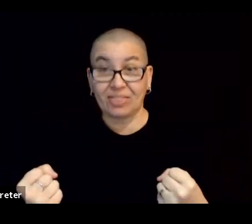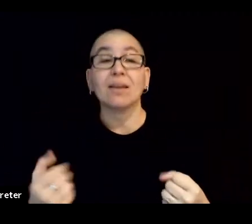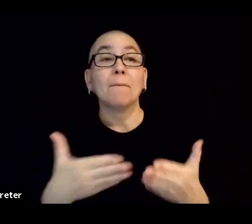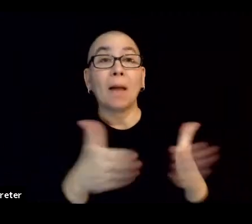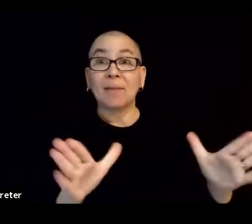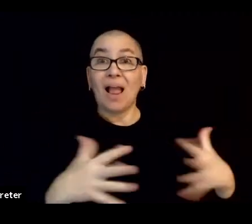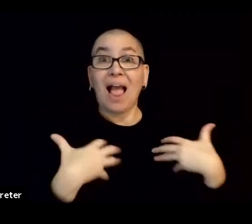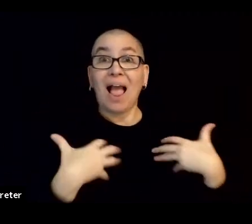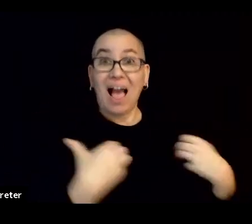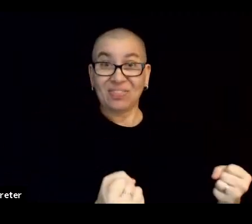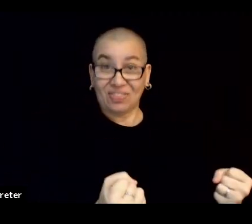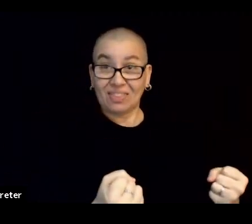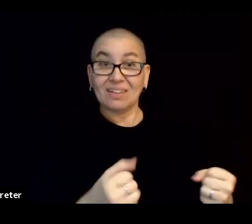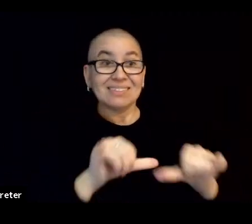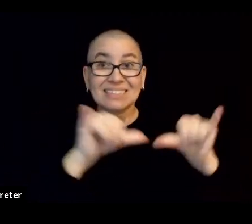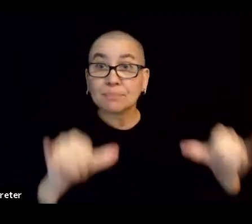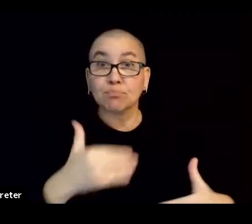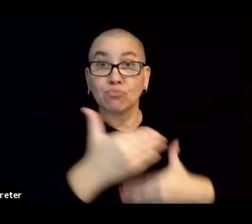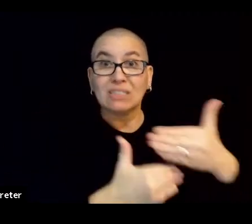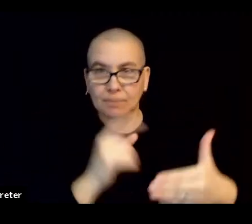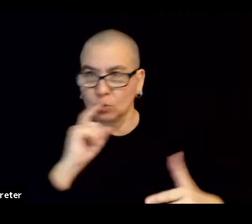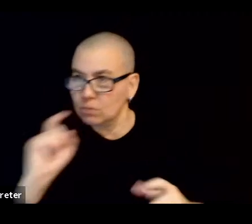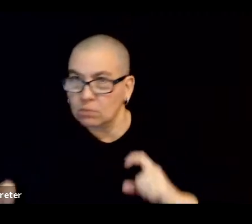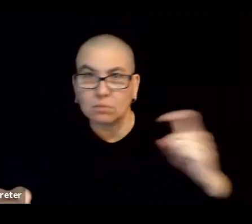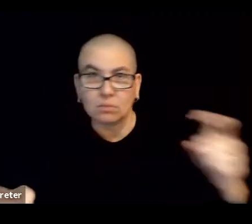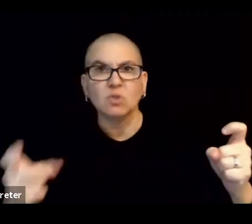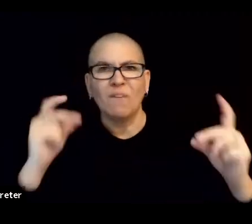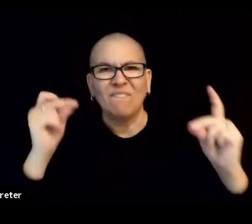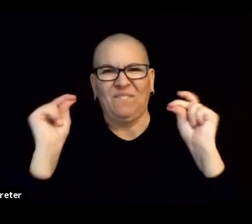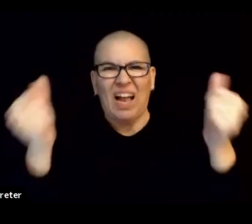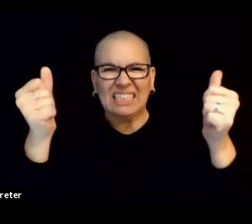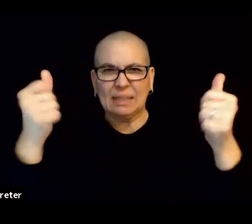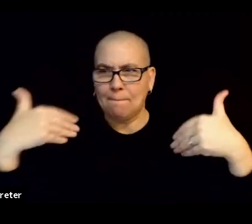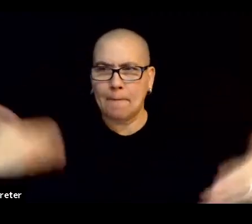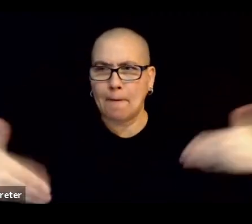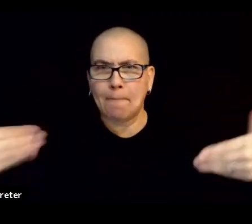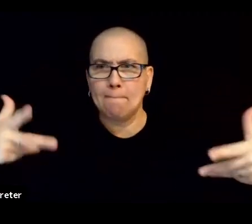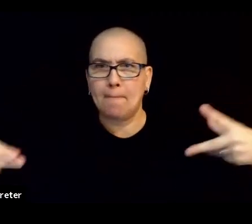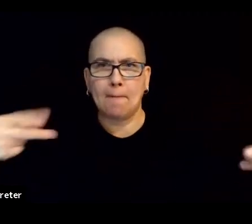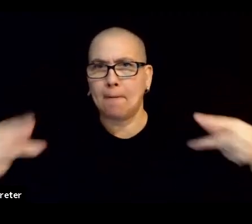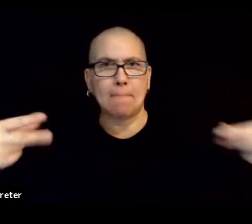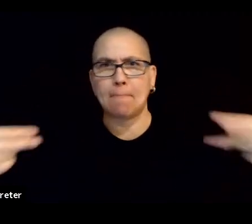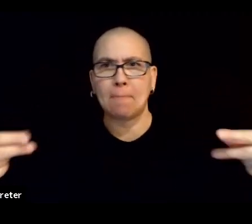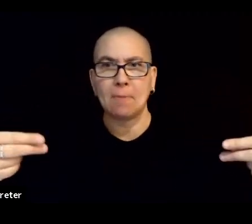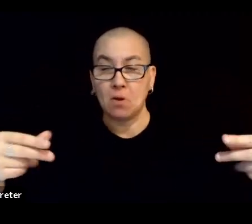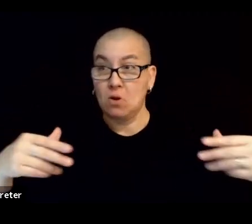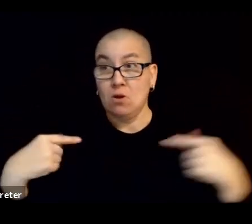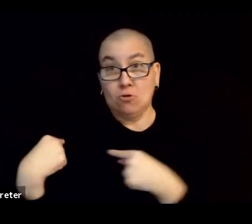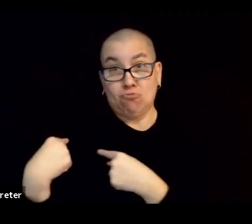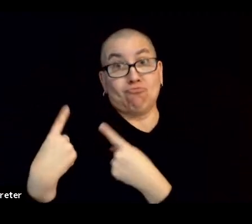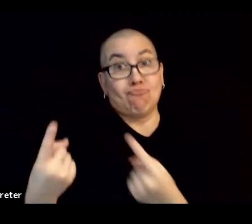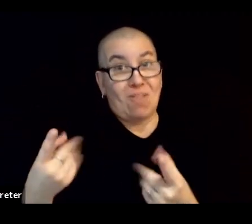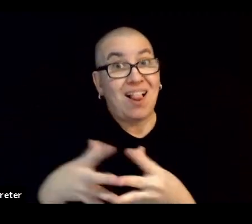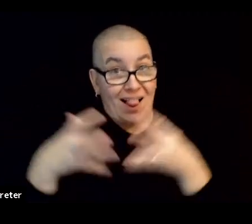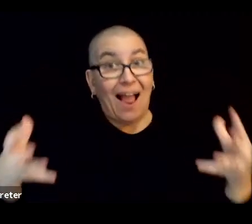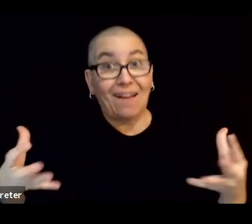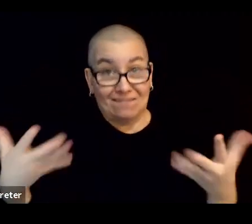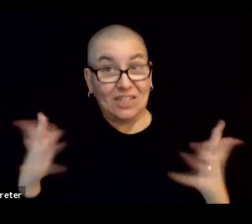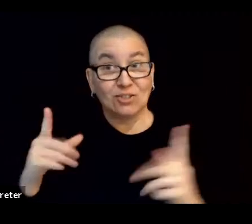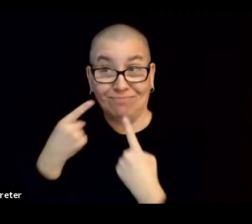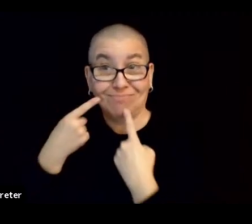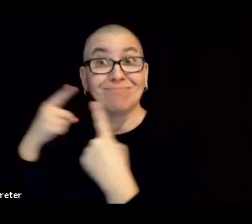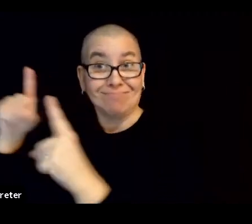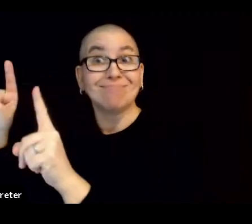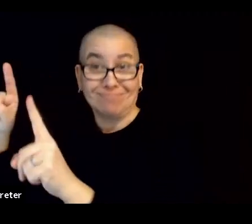can quickly and efficiently vaccinate a lot of people. Today's announcement is an important step in creating